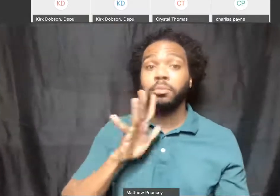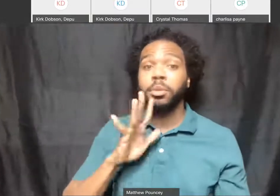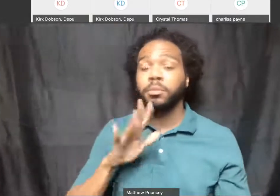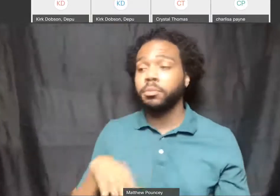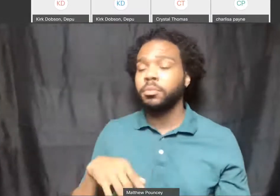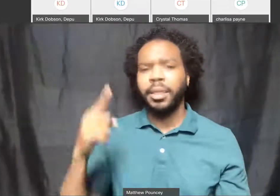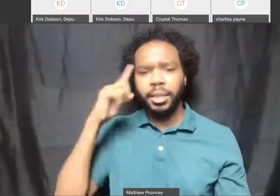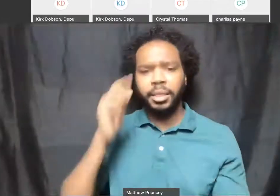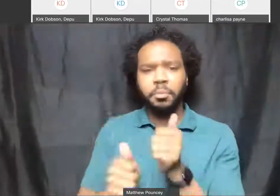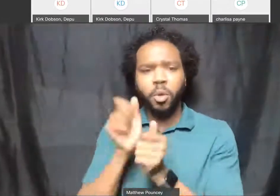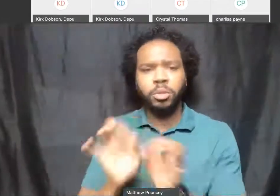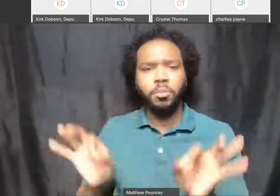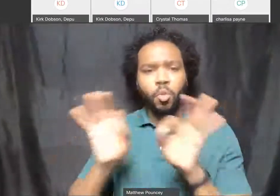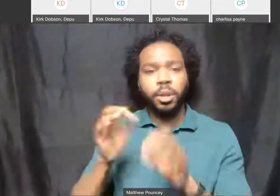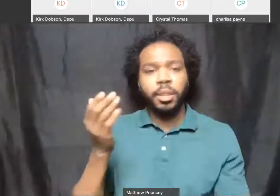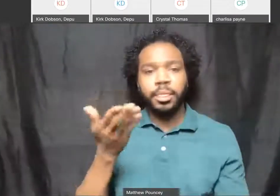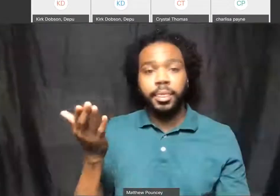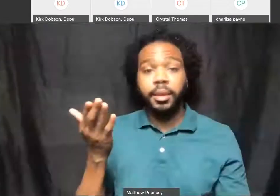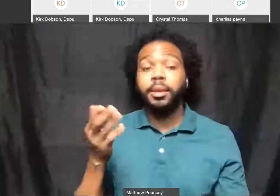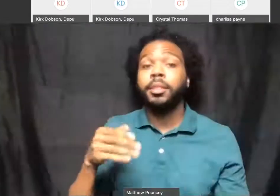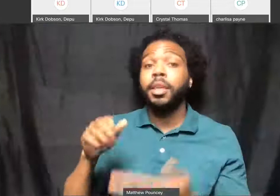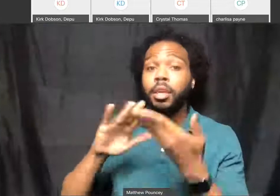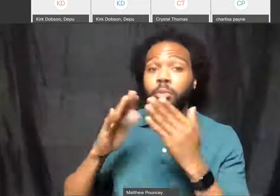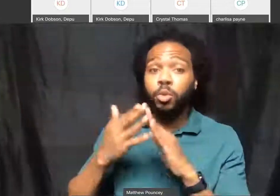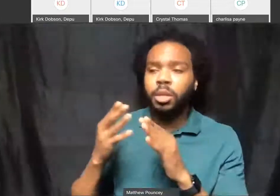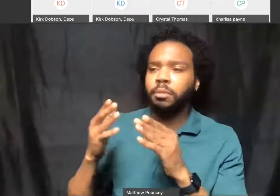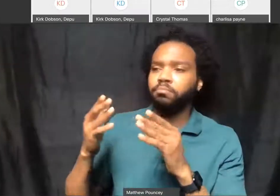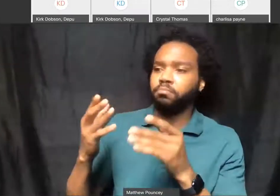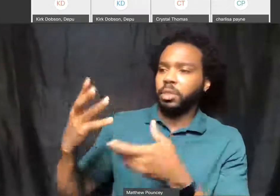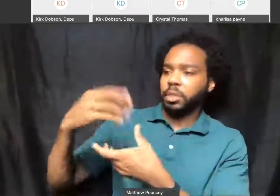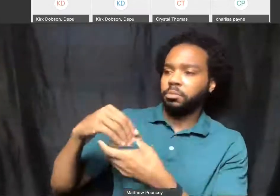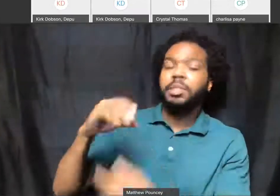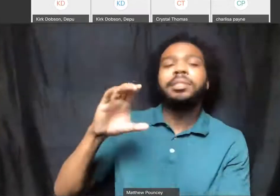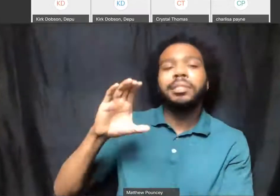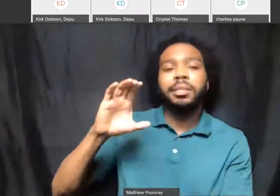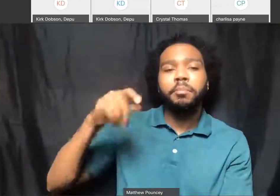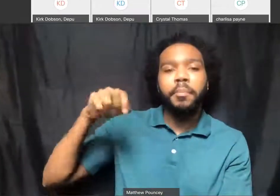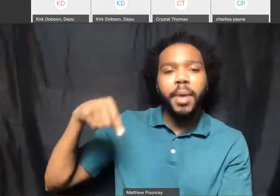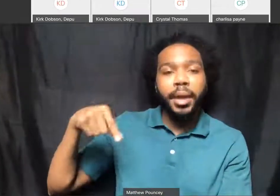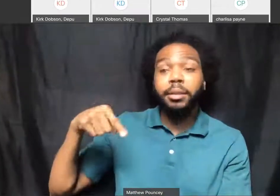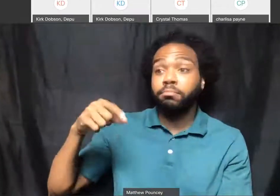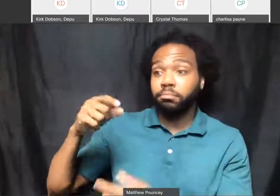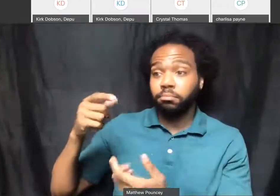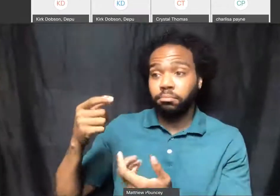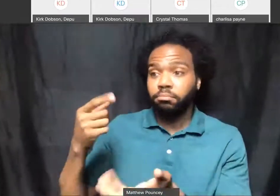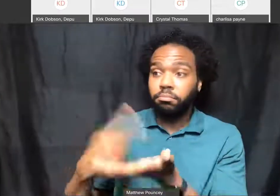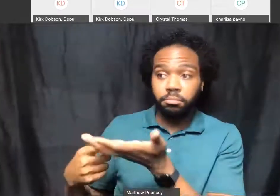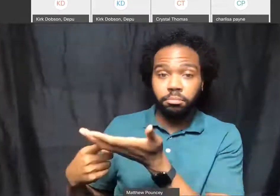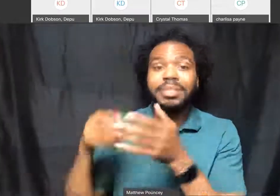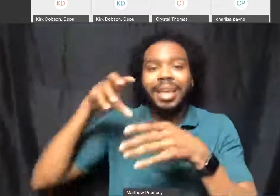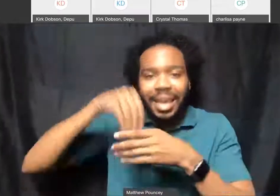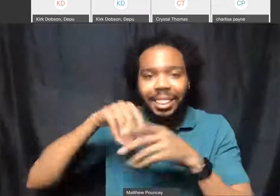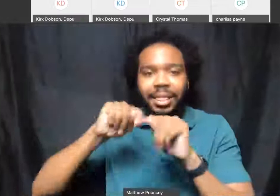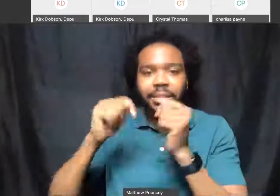the community participation assessment and questionnaire is then pulled up in a team meeting and it's discussed.